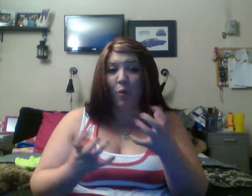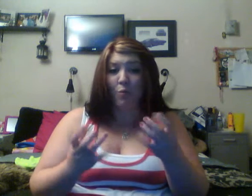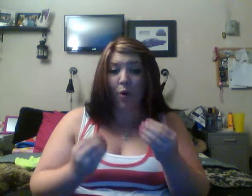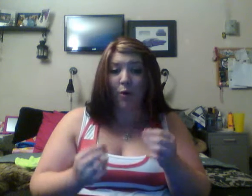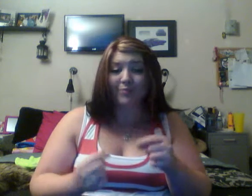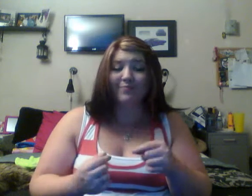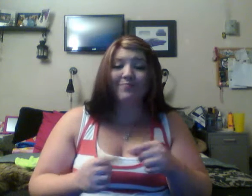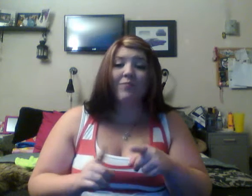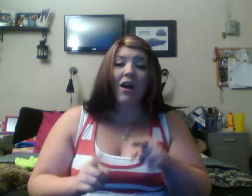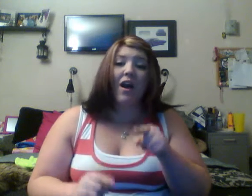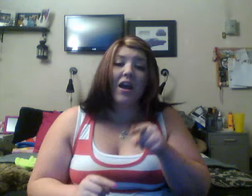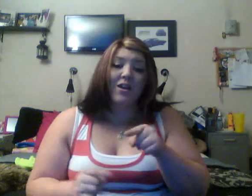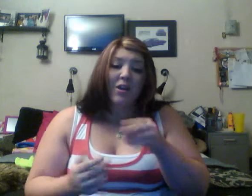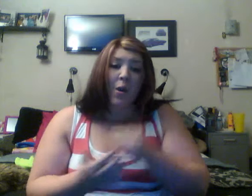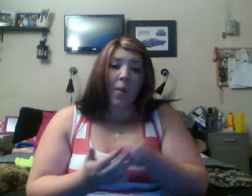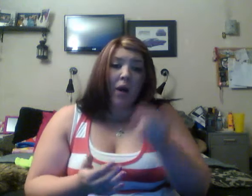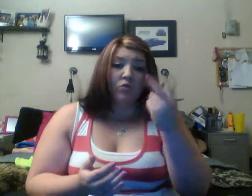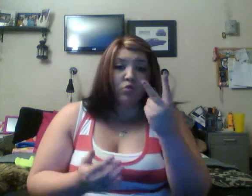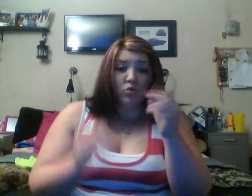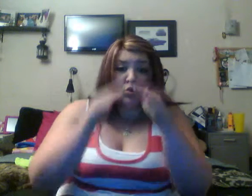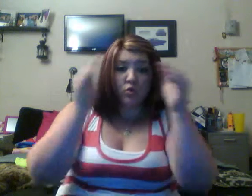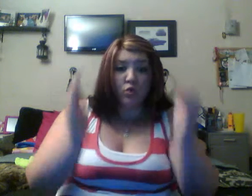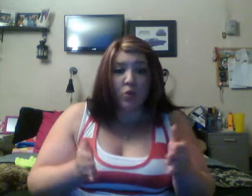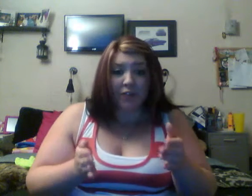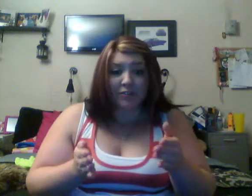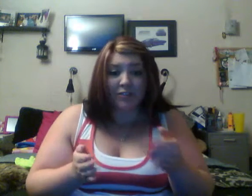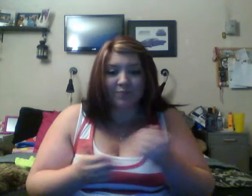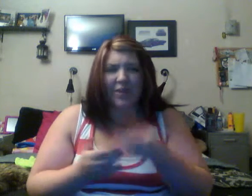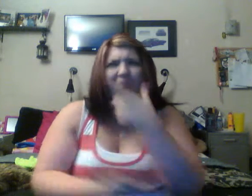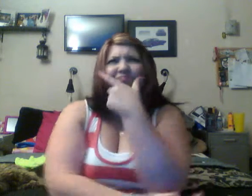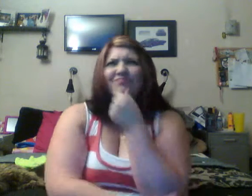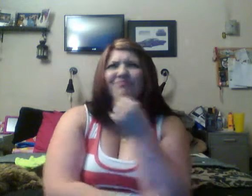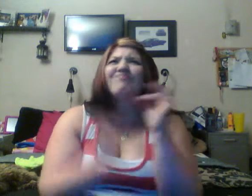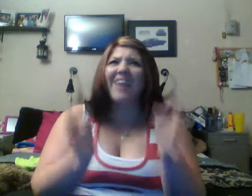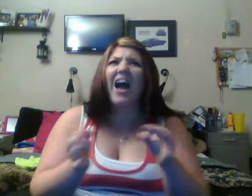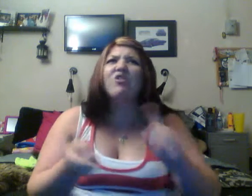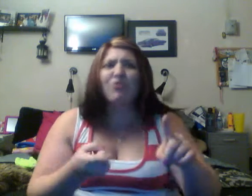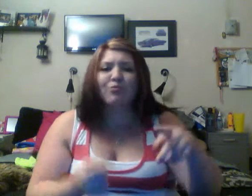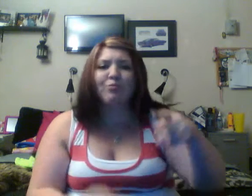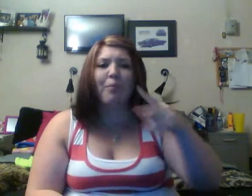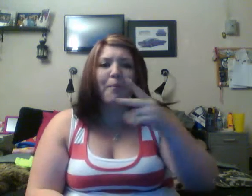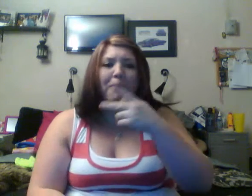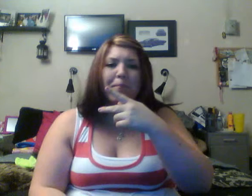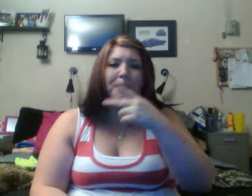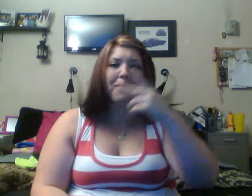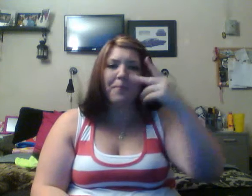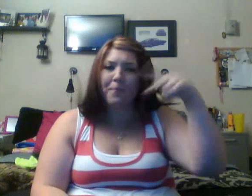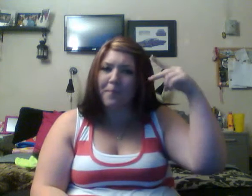middle of Stratford, and then he decided he'd better go into politics. Because he was a common man, there was no way he was going to gain